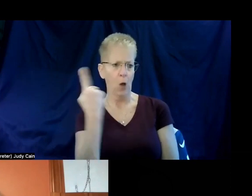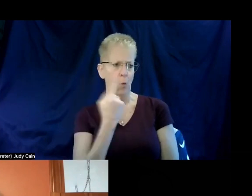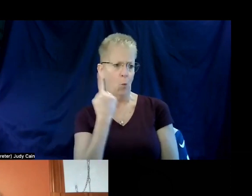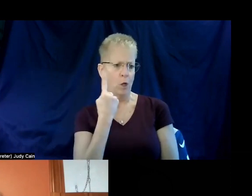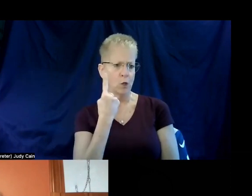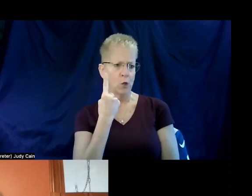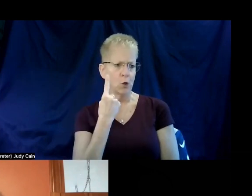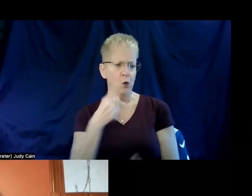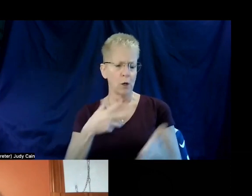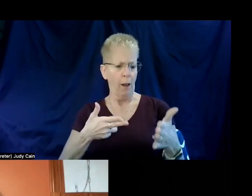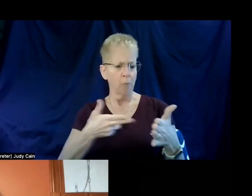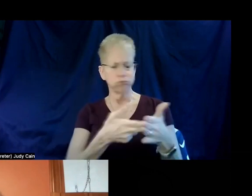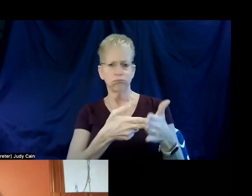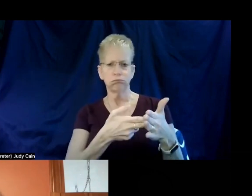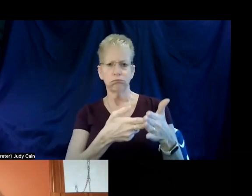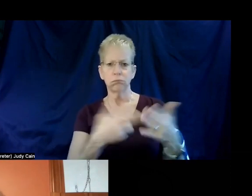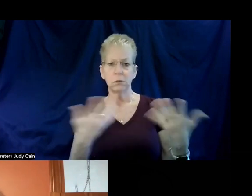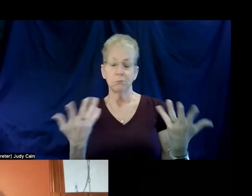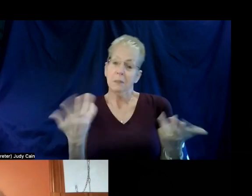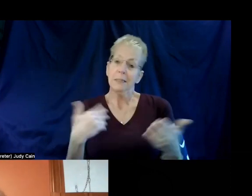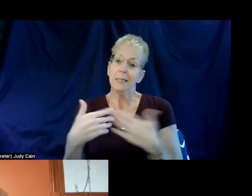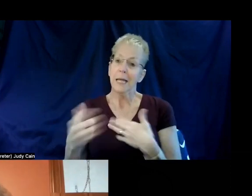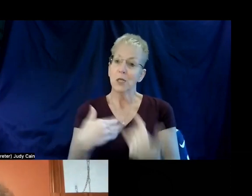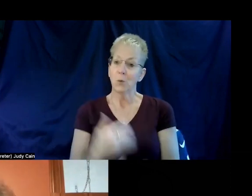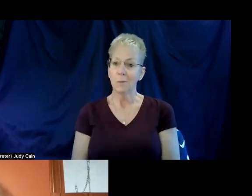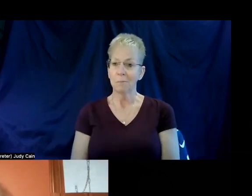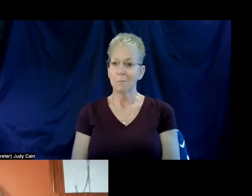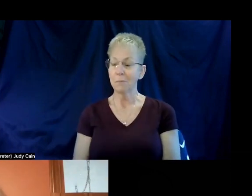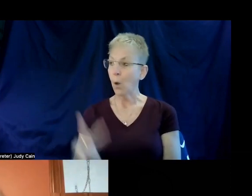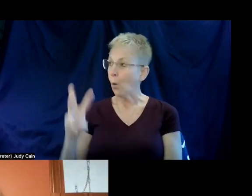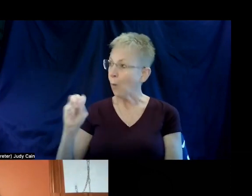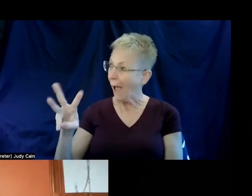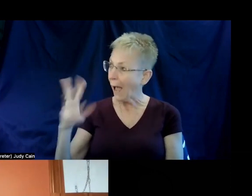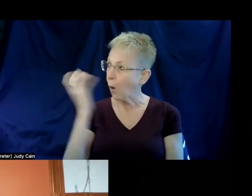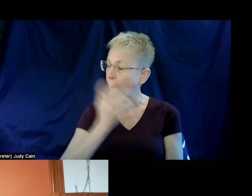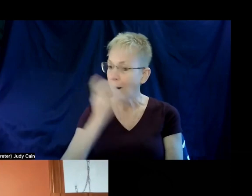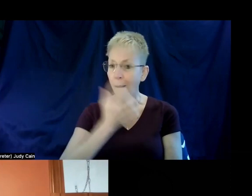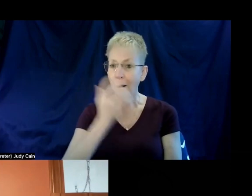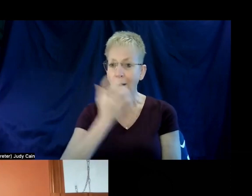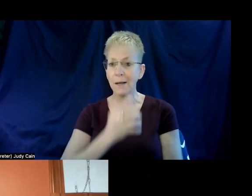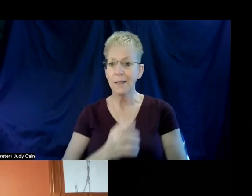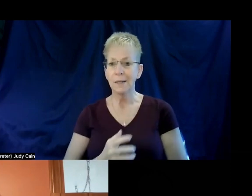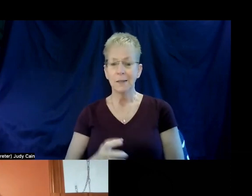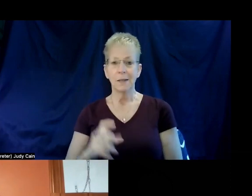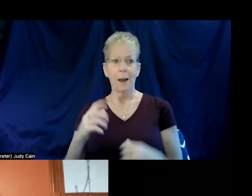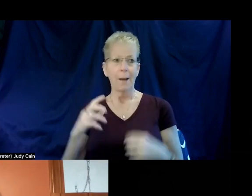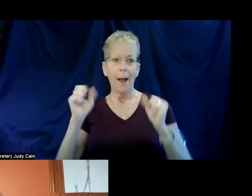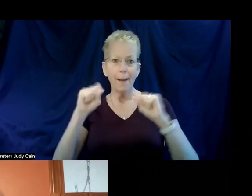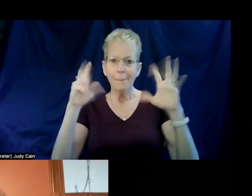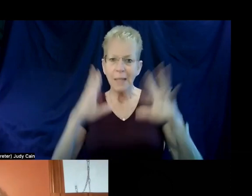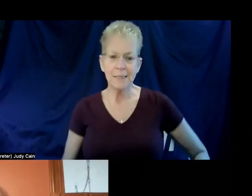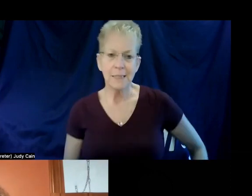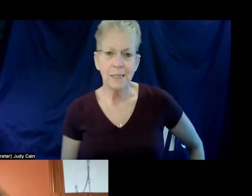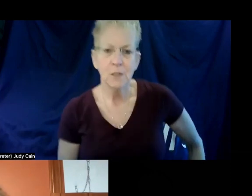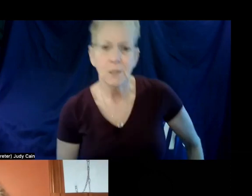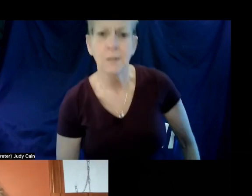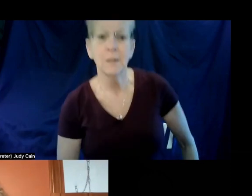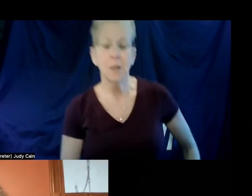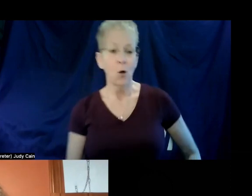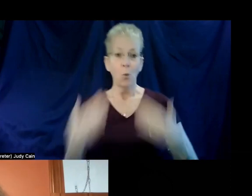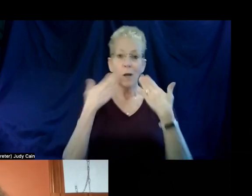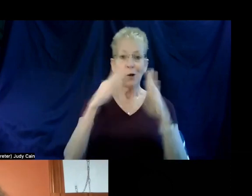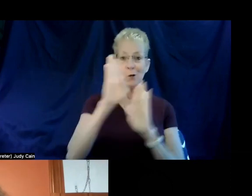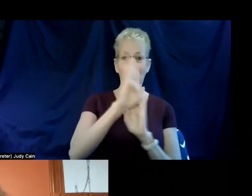hand. Anyway, but wow. That's but just amazing. I mean, we don't know the background of a lot of authors for